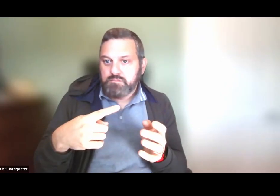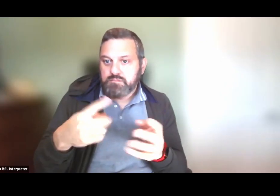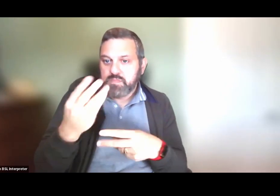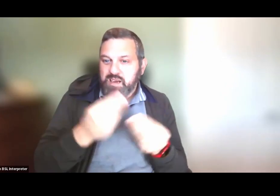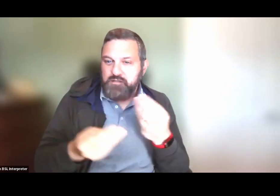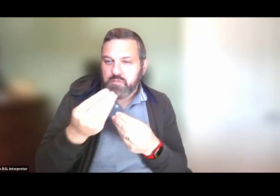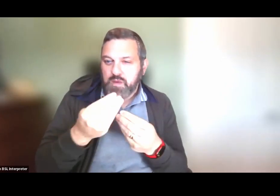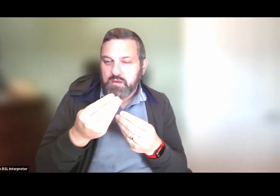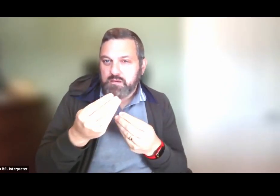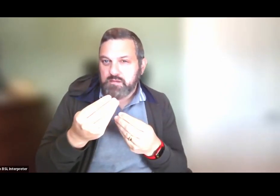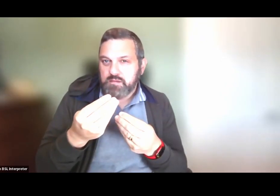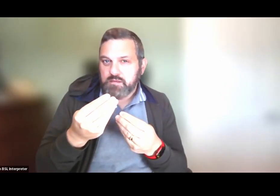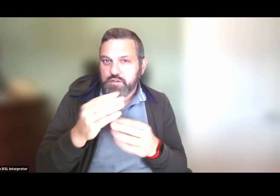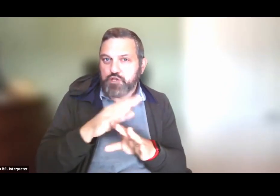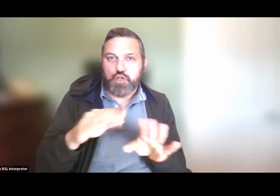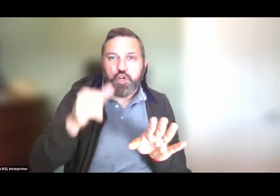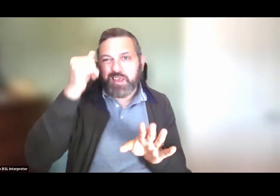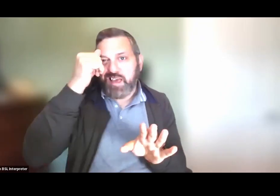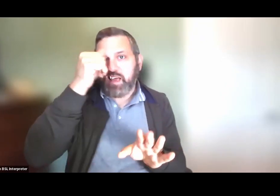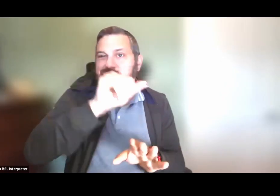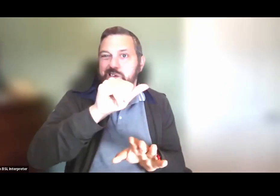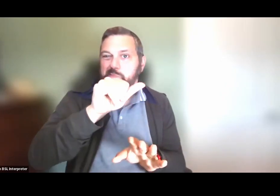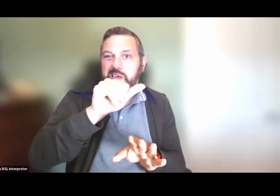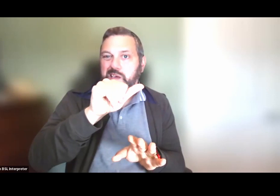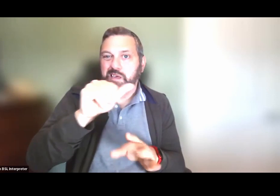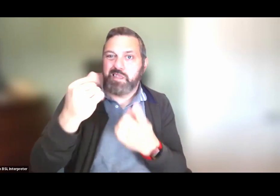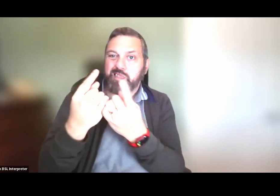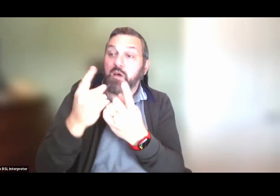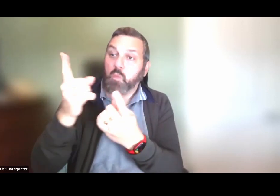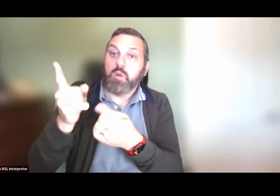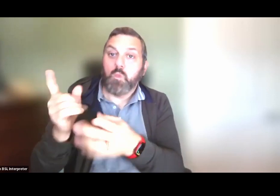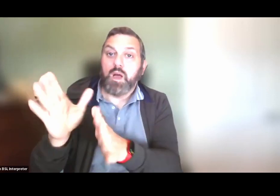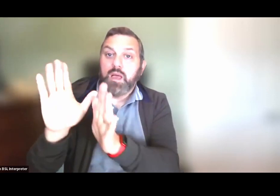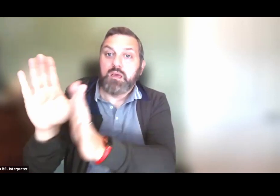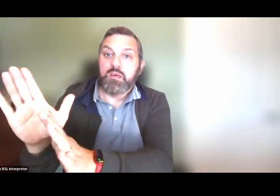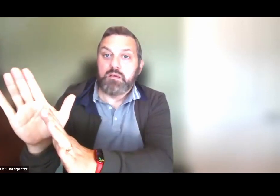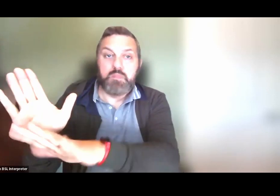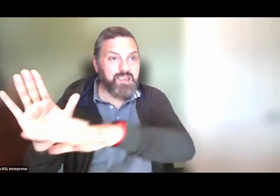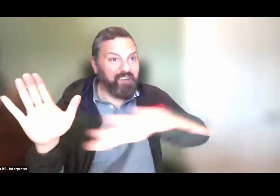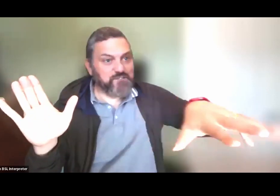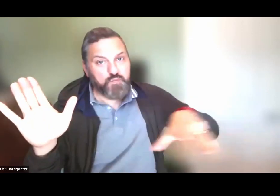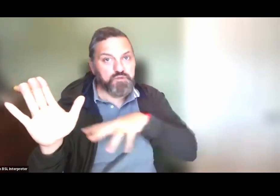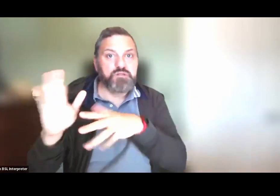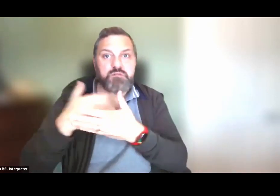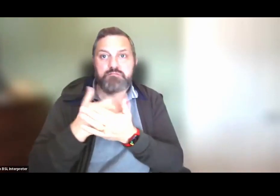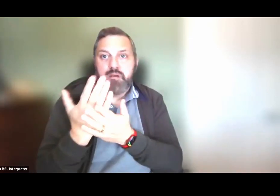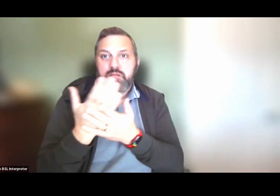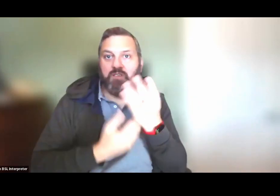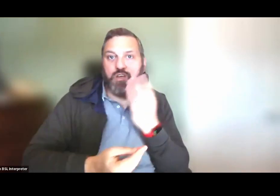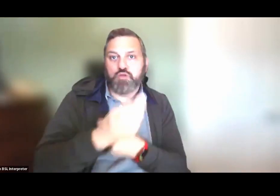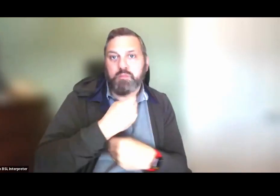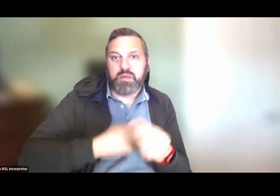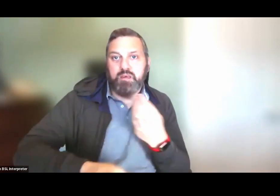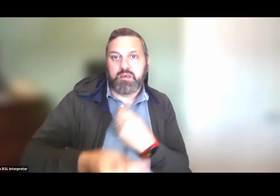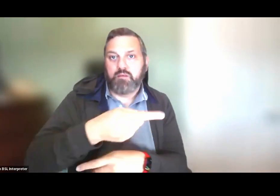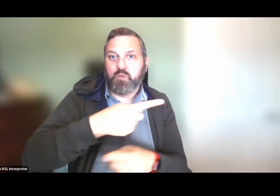not an academic expertise. That's just one way of coming at it. Everybody is part of the economy. We are all shaping it